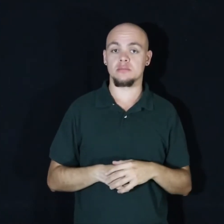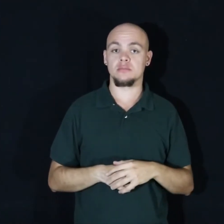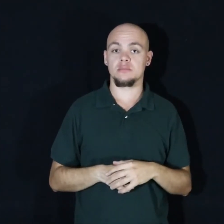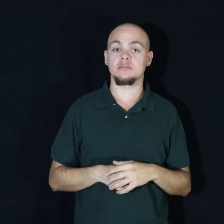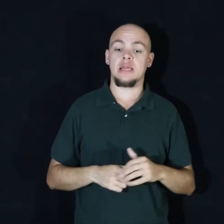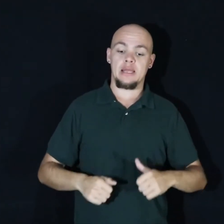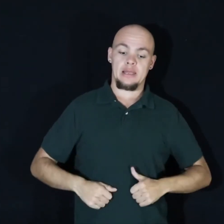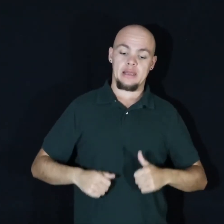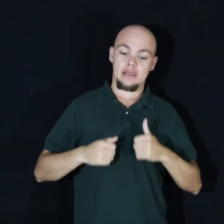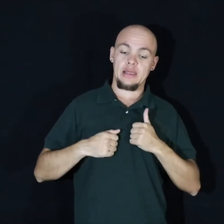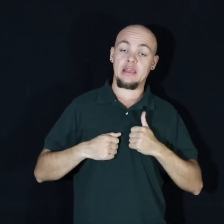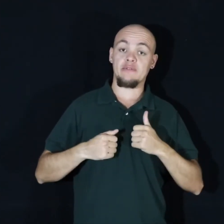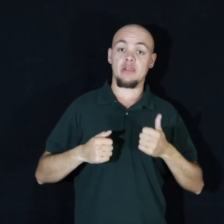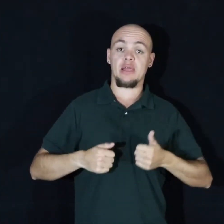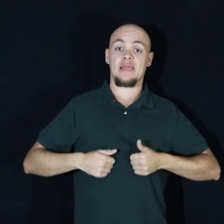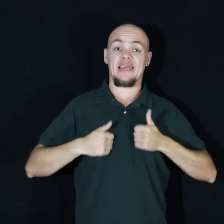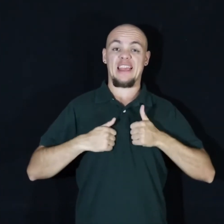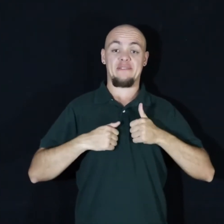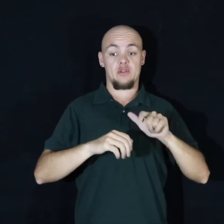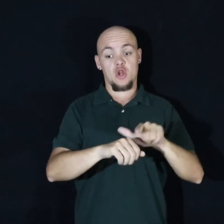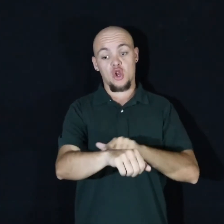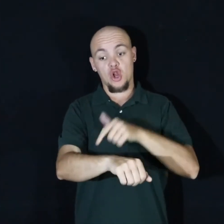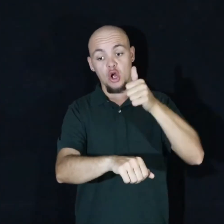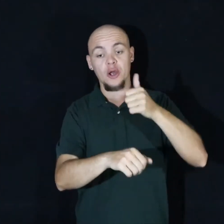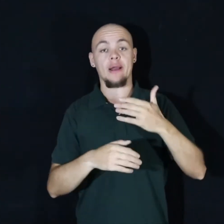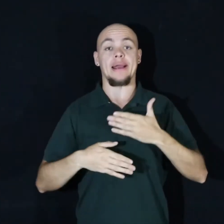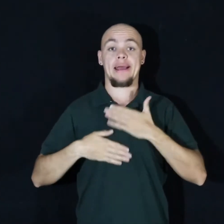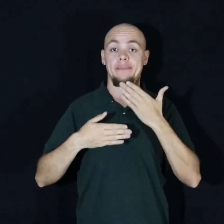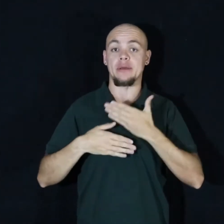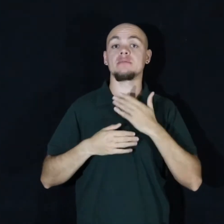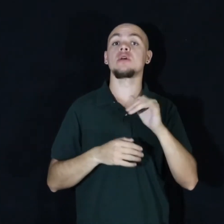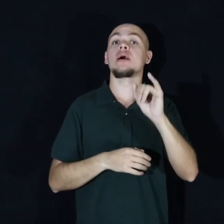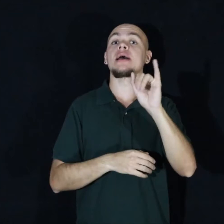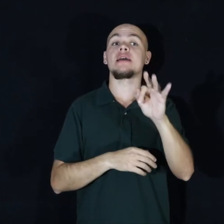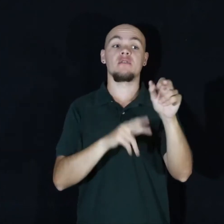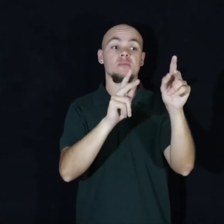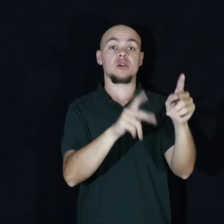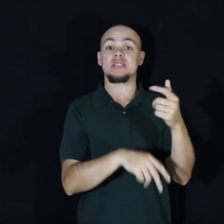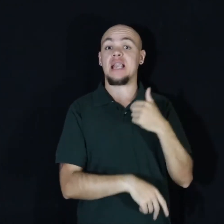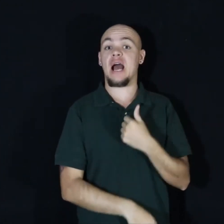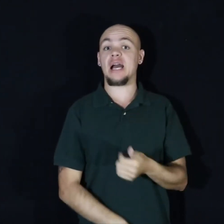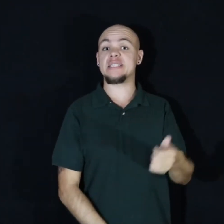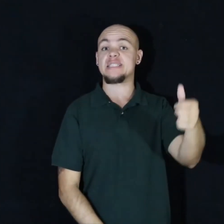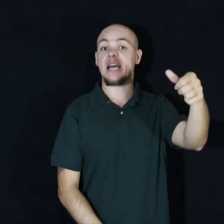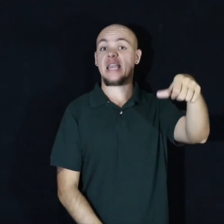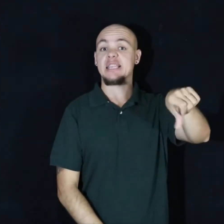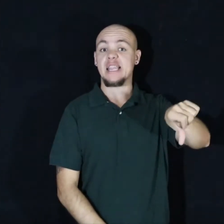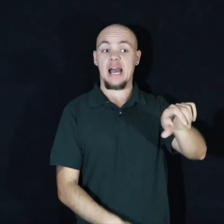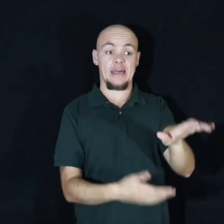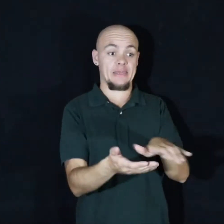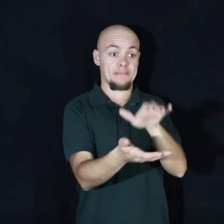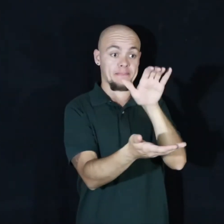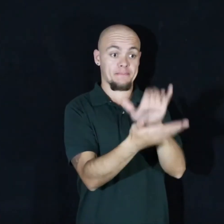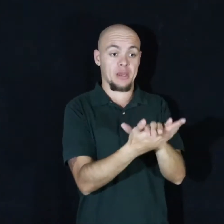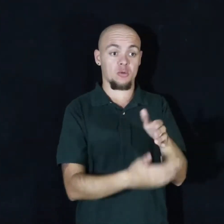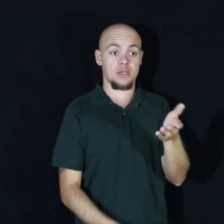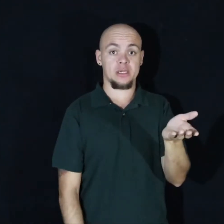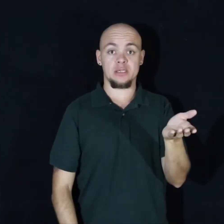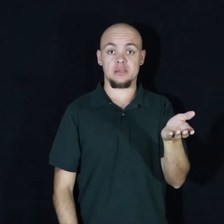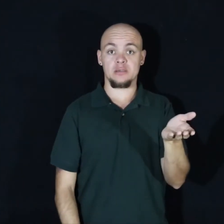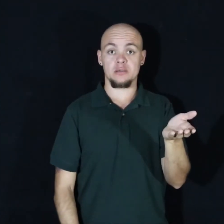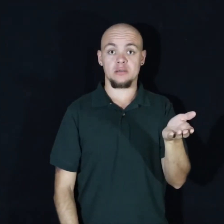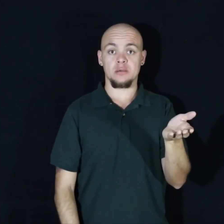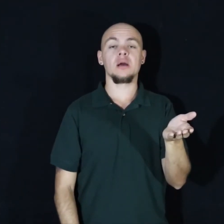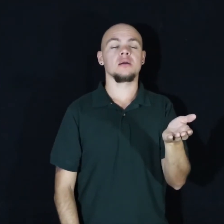health benefits. They live longer and happier lives. So if I deny somebody marriage, if I